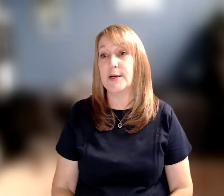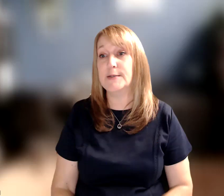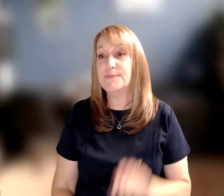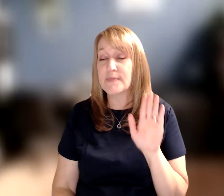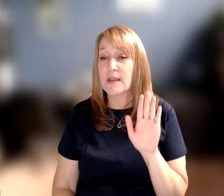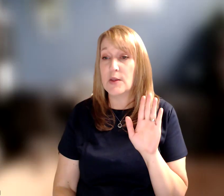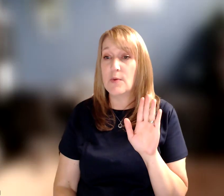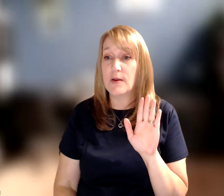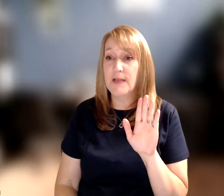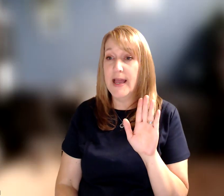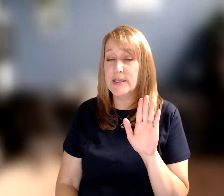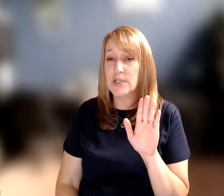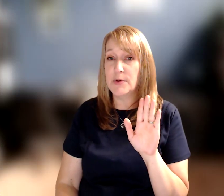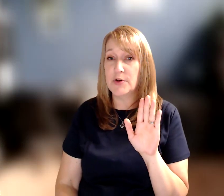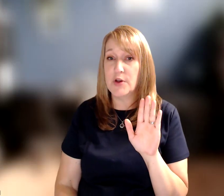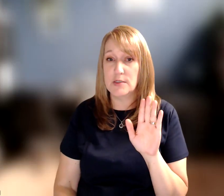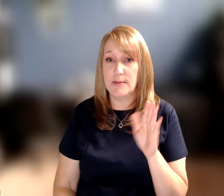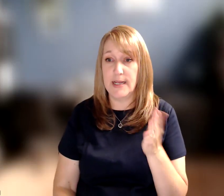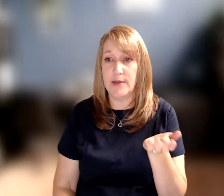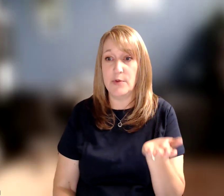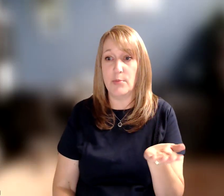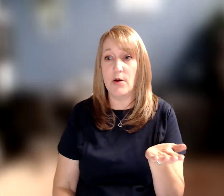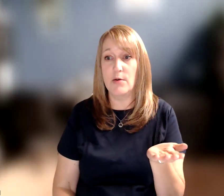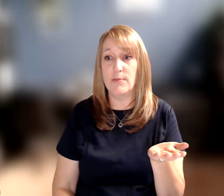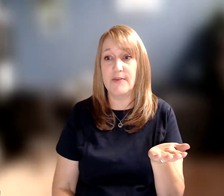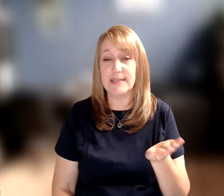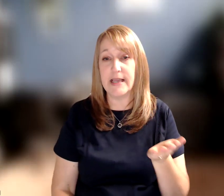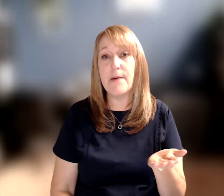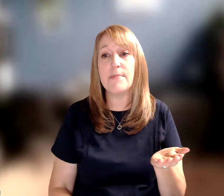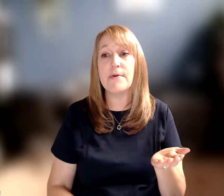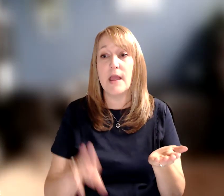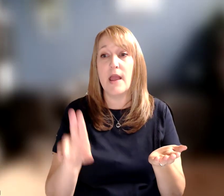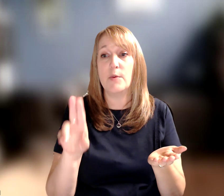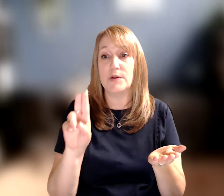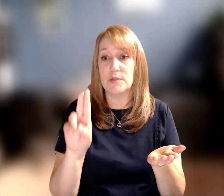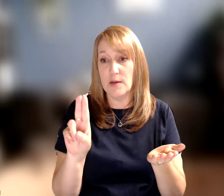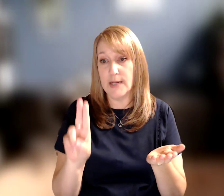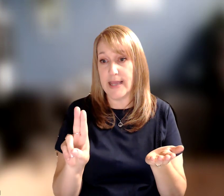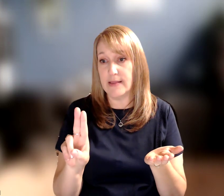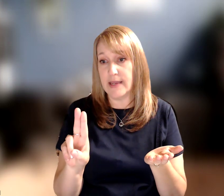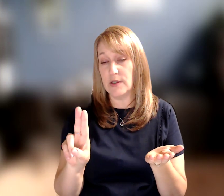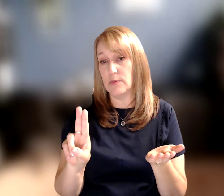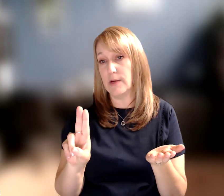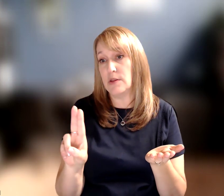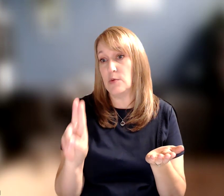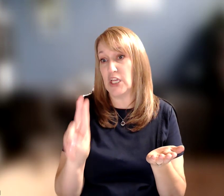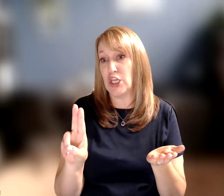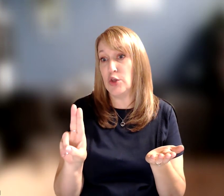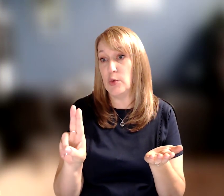Butter, you want a flat hand shape on your non-dominant hand with your palm facing up. And with your dominant hand, the hand that you write with, you want a U